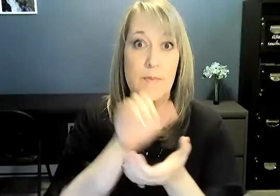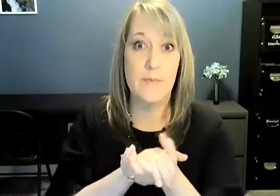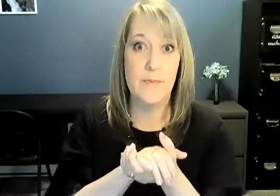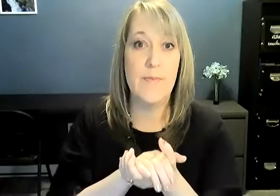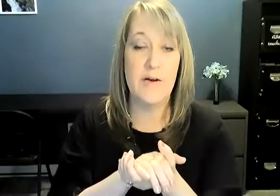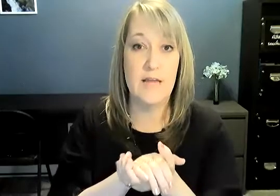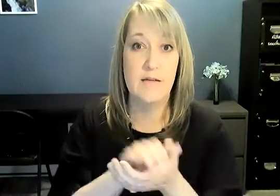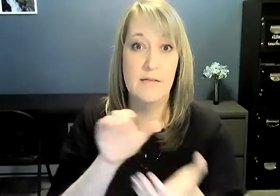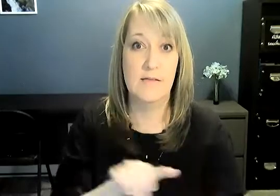Marry.